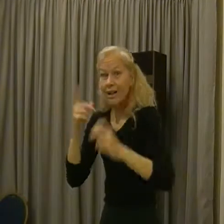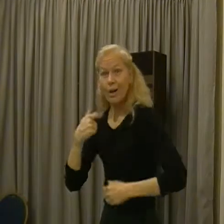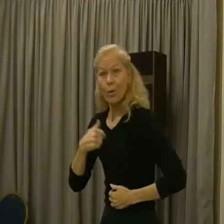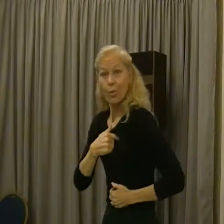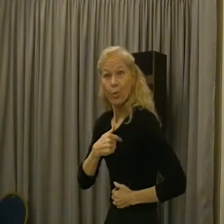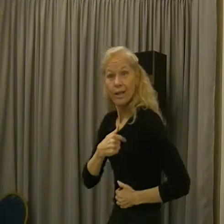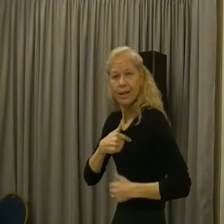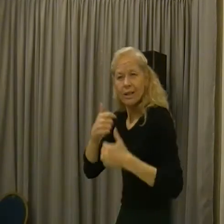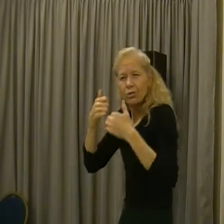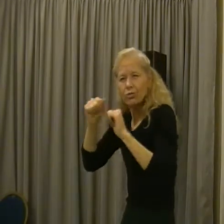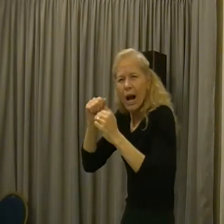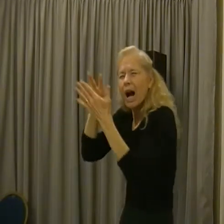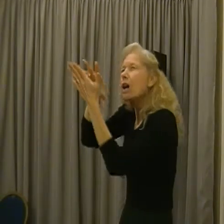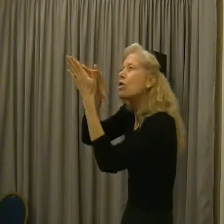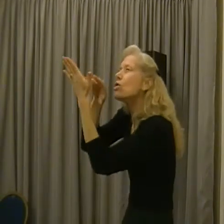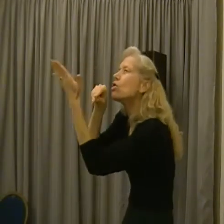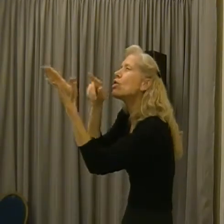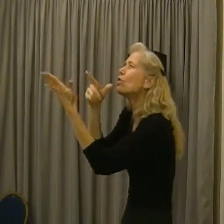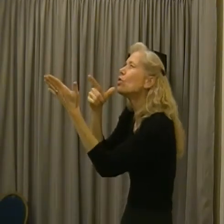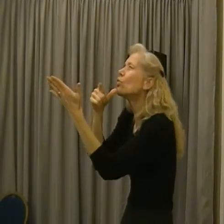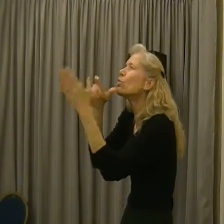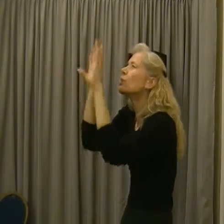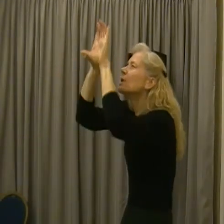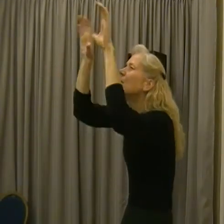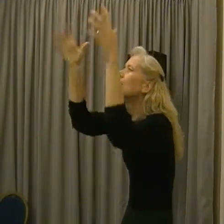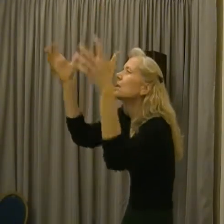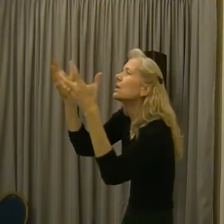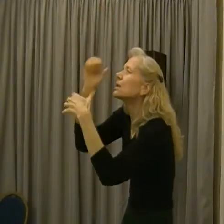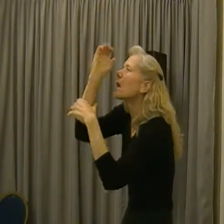And so we're challenged in this to have this walk with God.